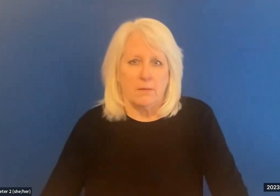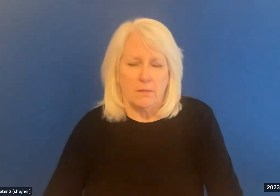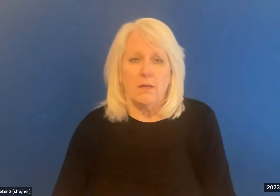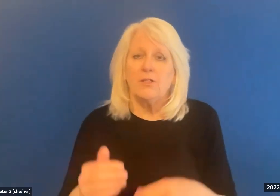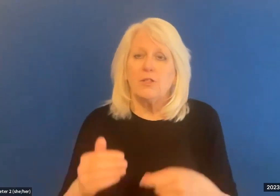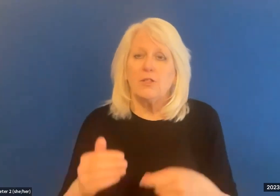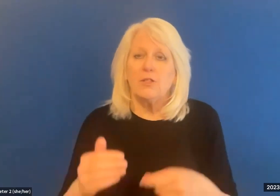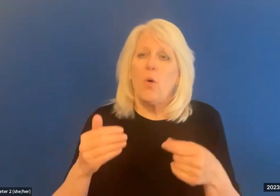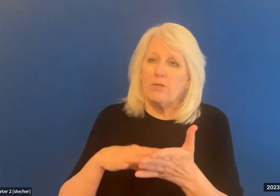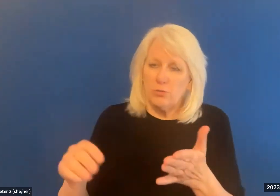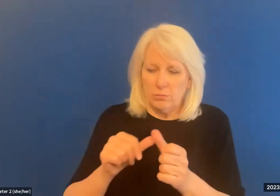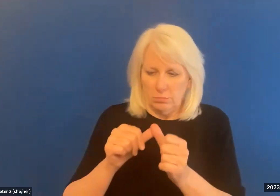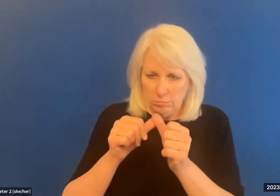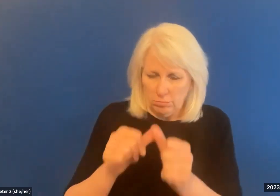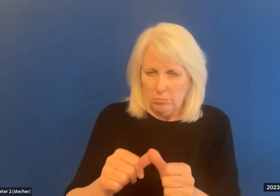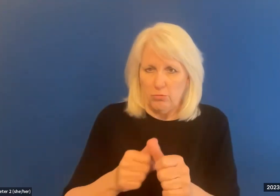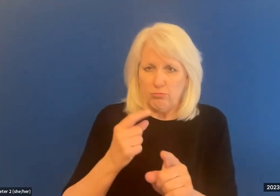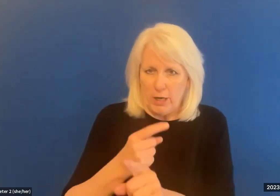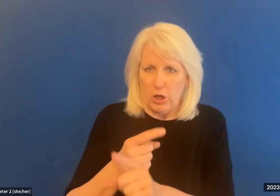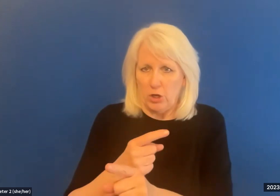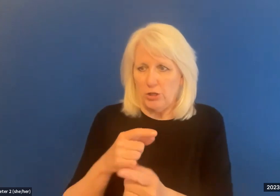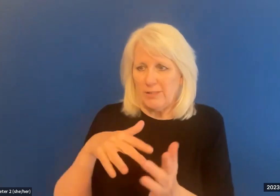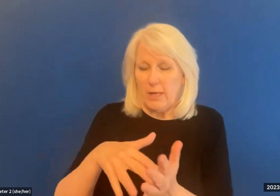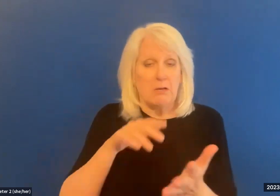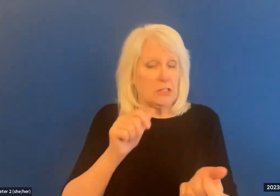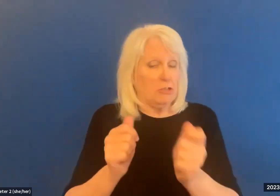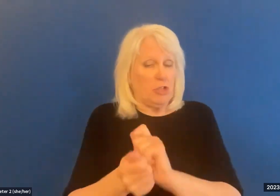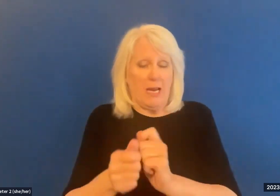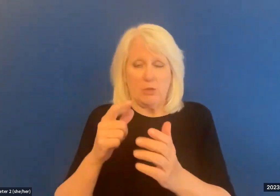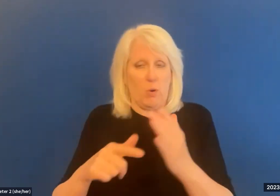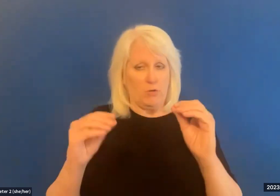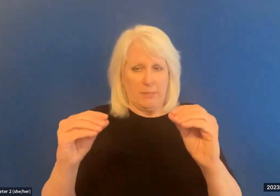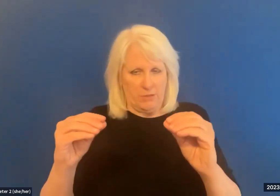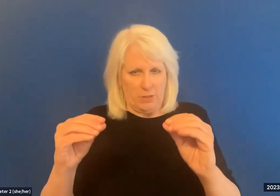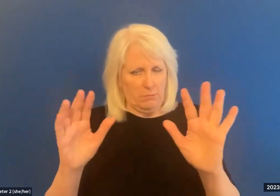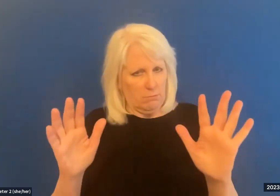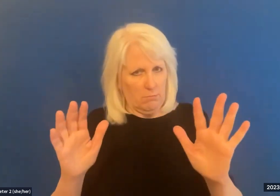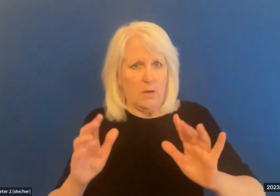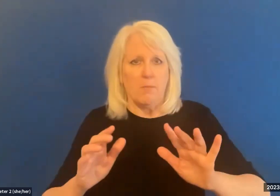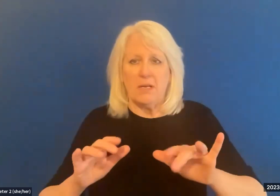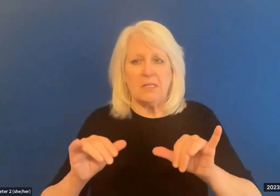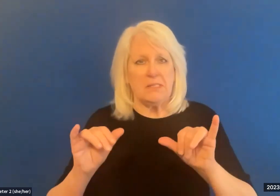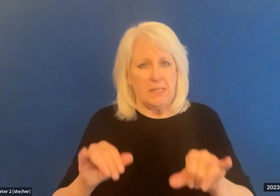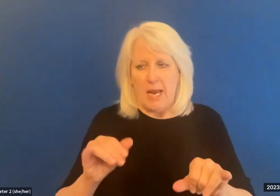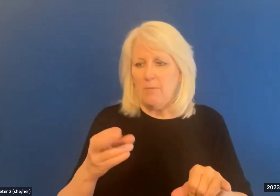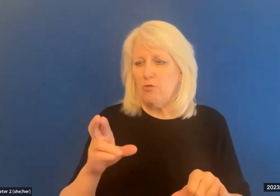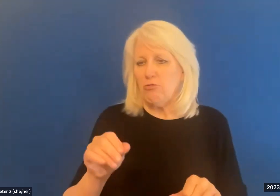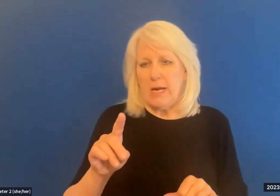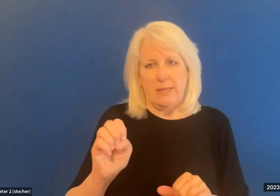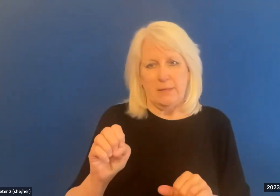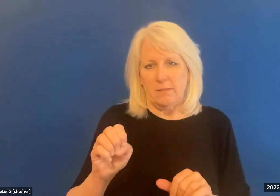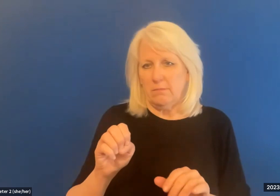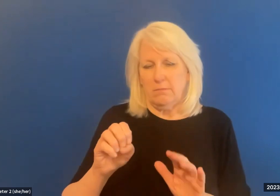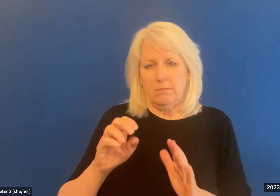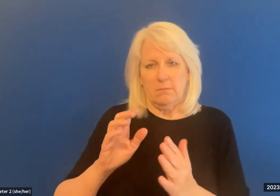study. And since accommodations do not alter what is being taught, instructors should be able to implement the same grading scale for students with disabilities as